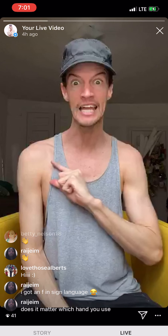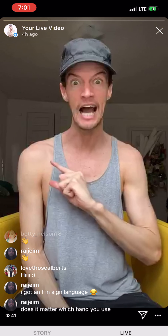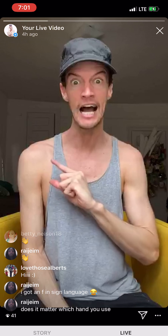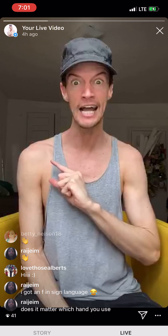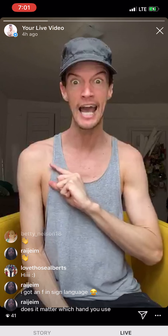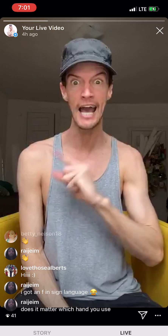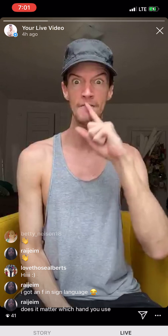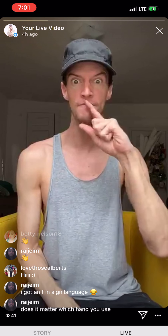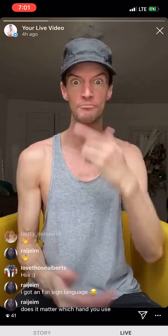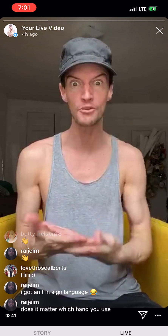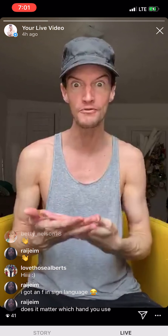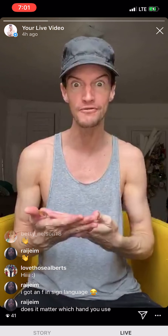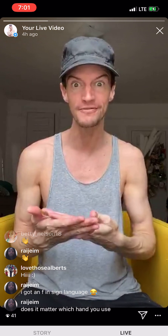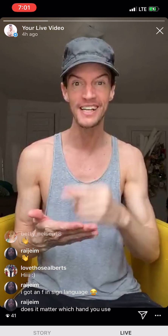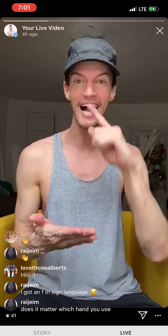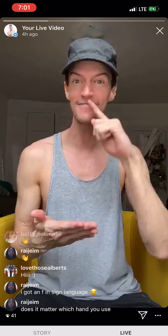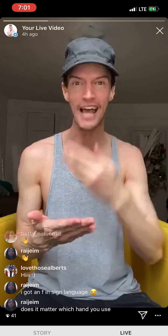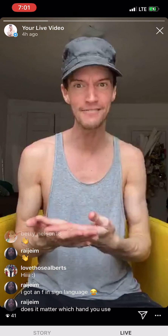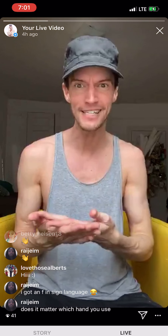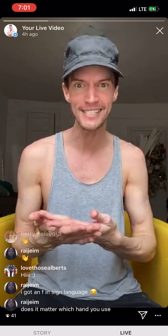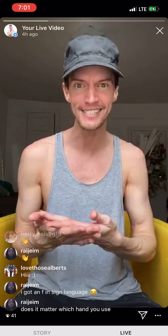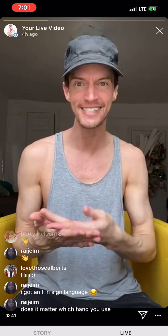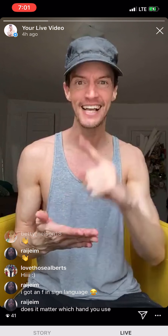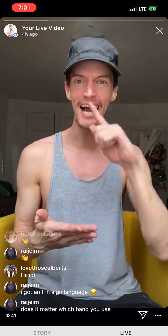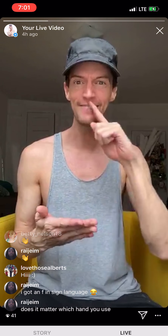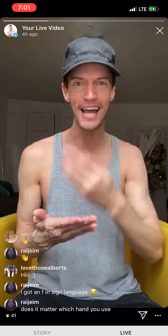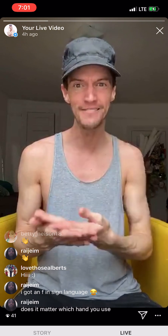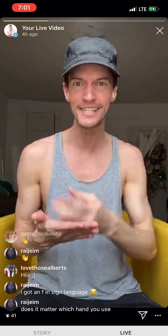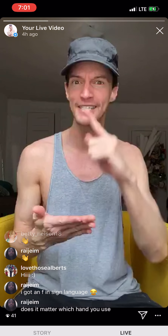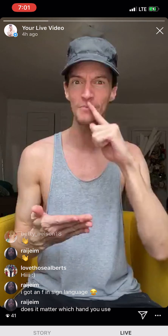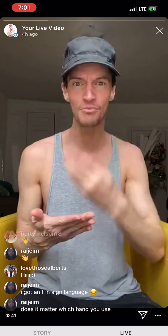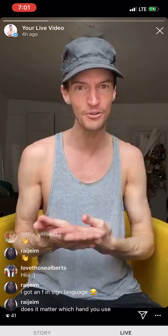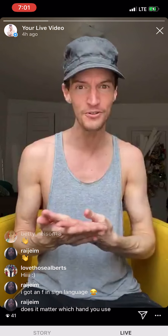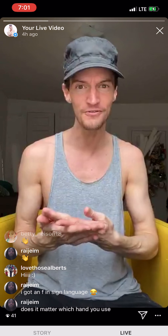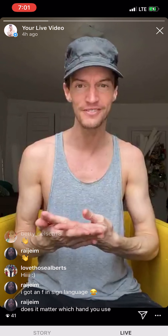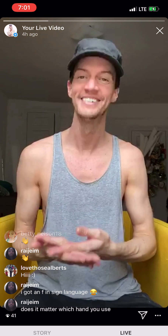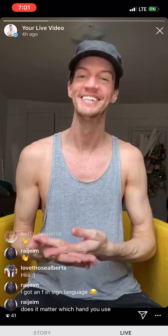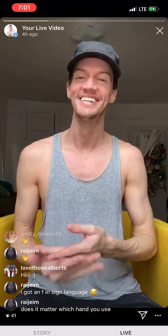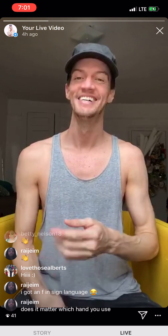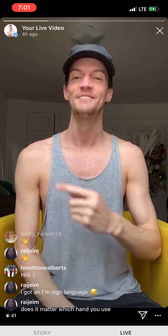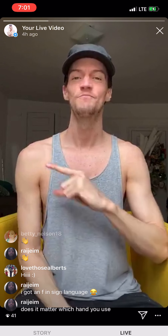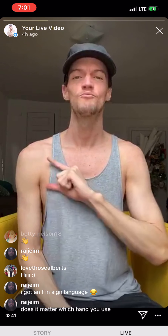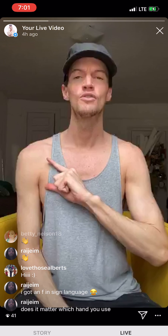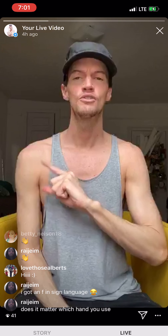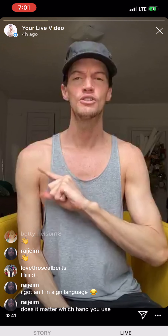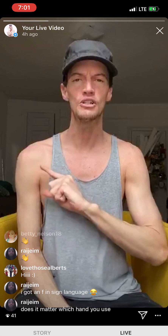I have proof. I have evidence. I have evidence. I and proof. Guilty.